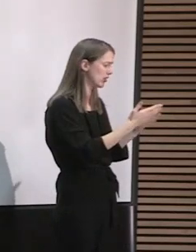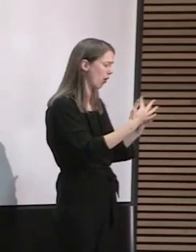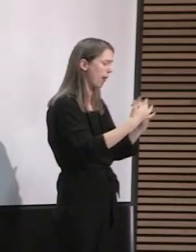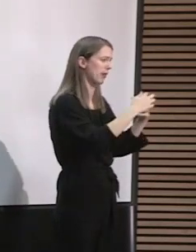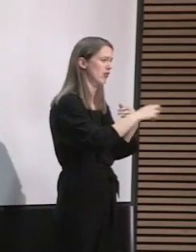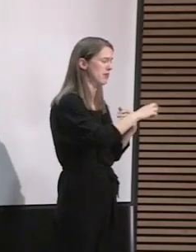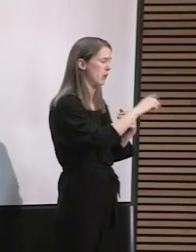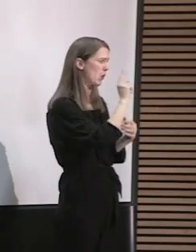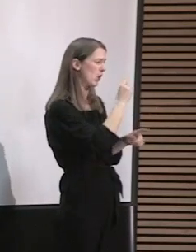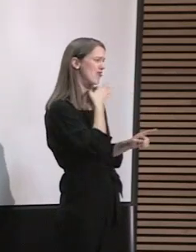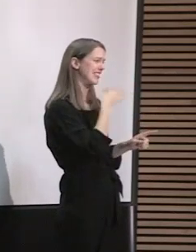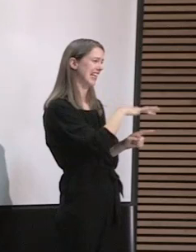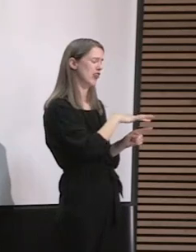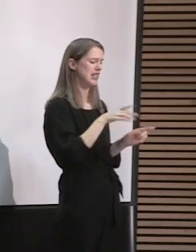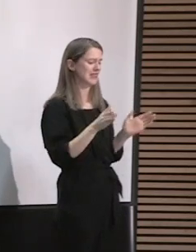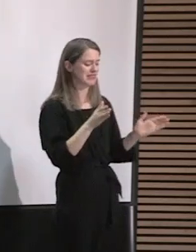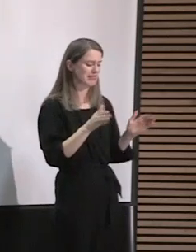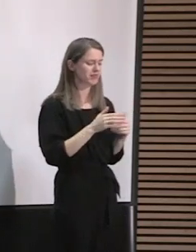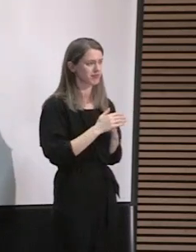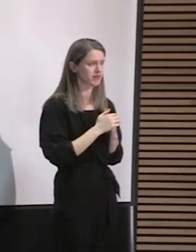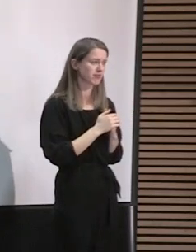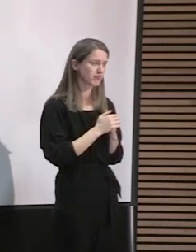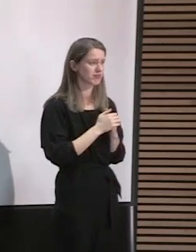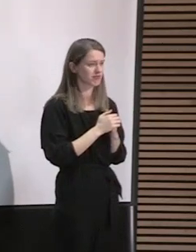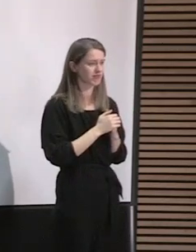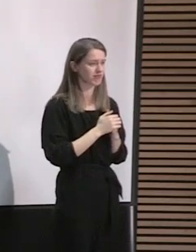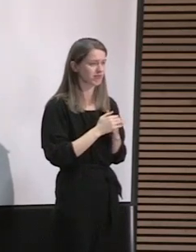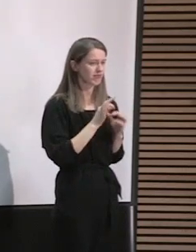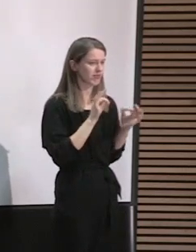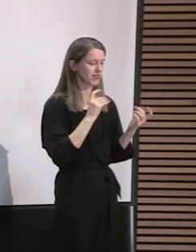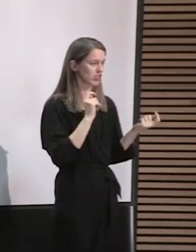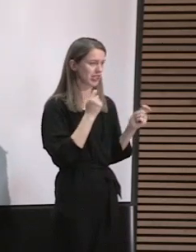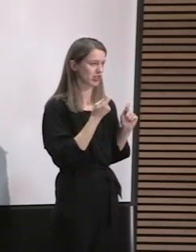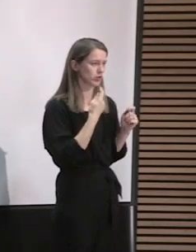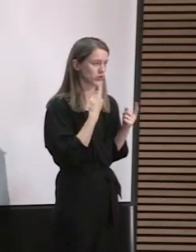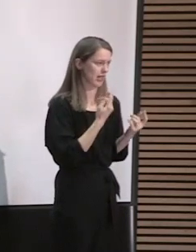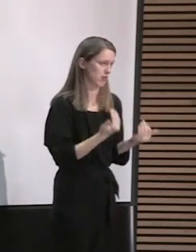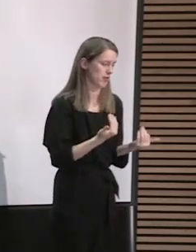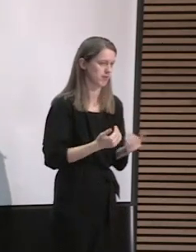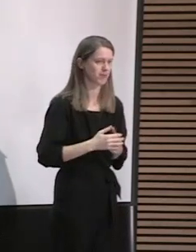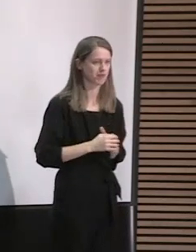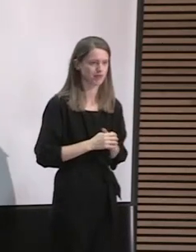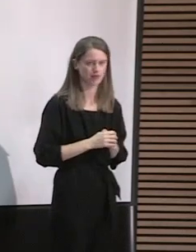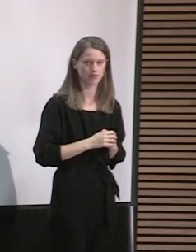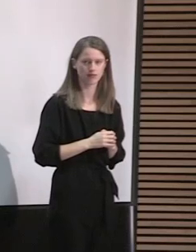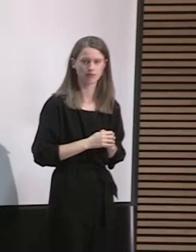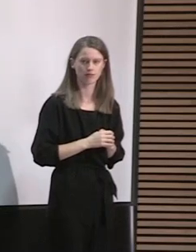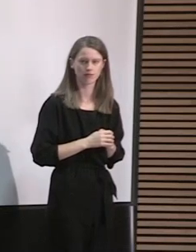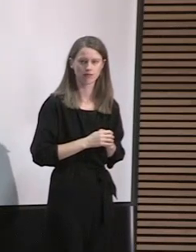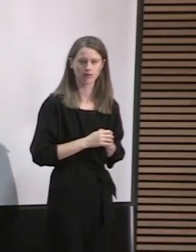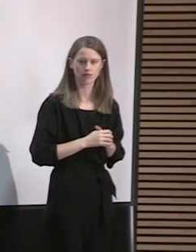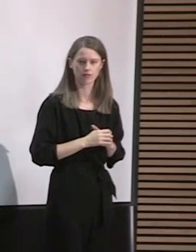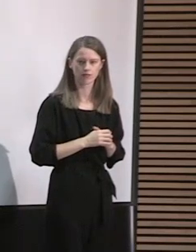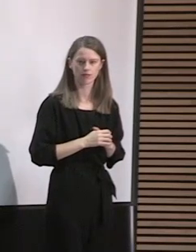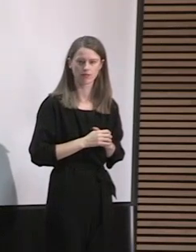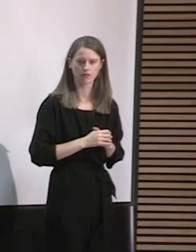always reviewing those settings, and so I haven't got any changes in that respect to announce today. I'll come down the side. How